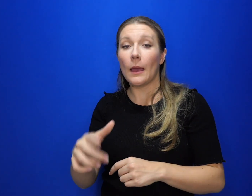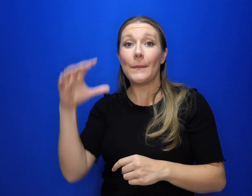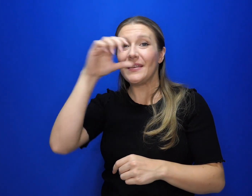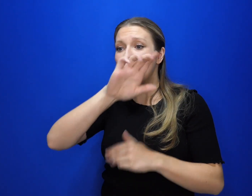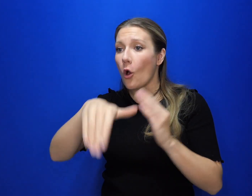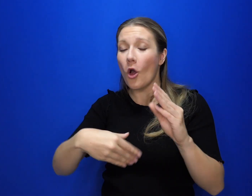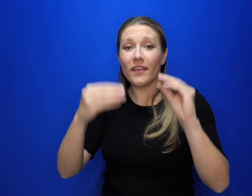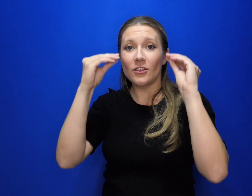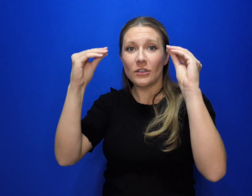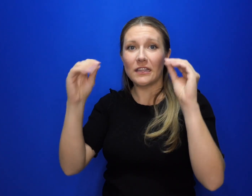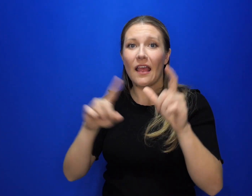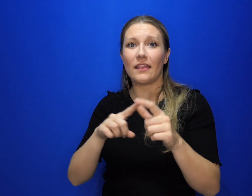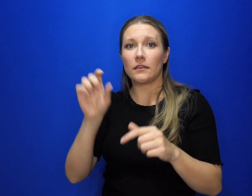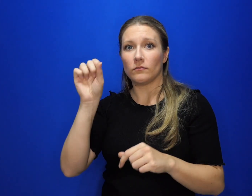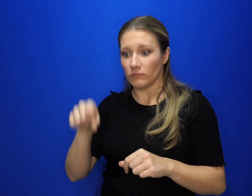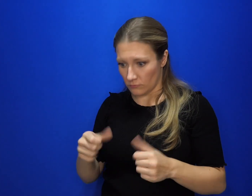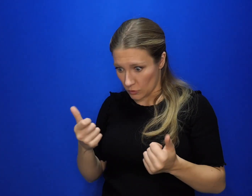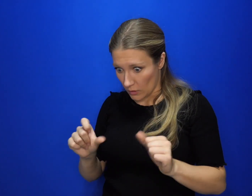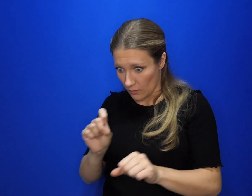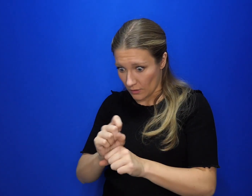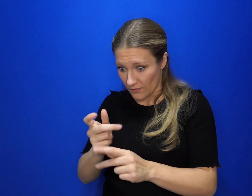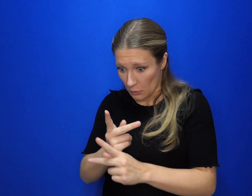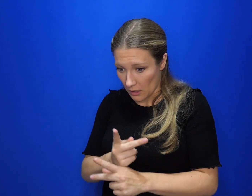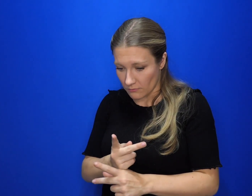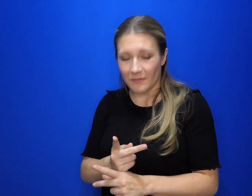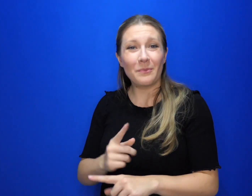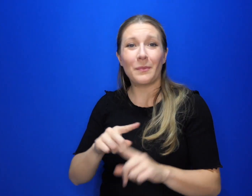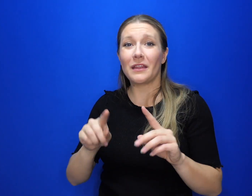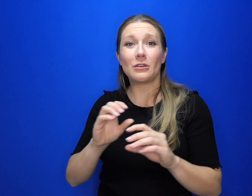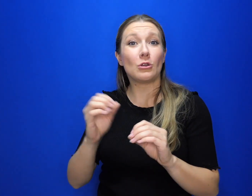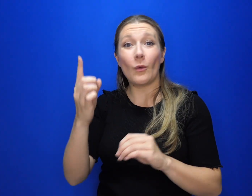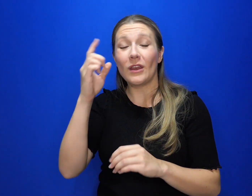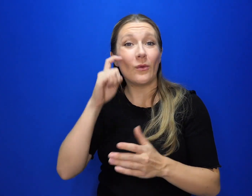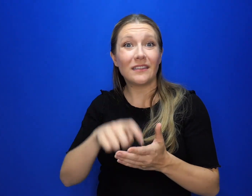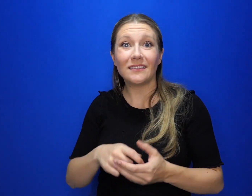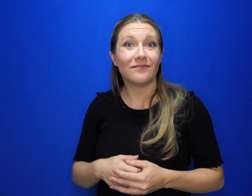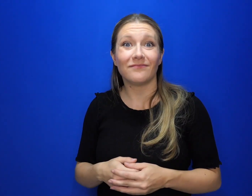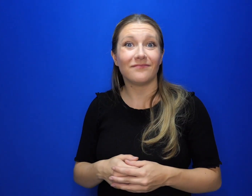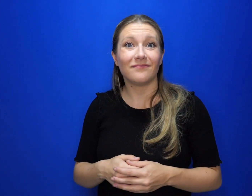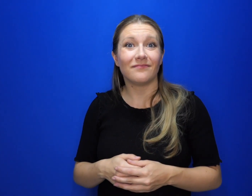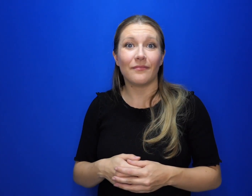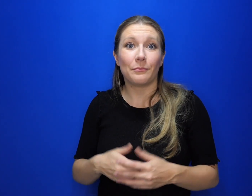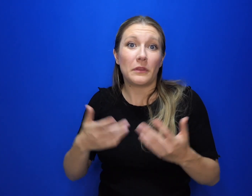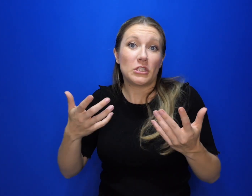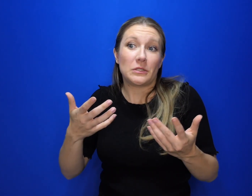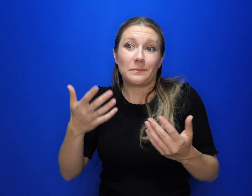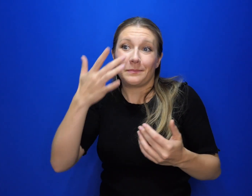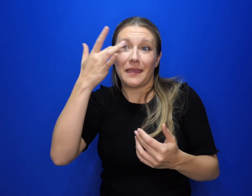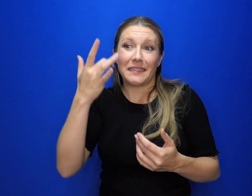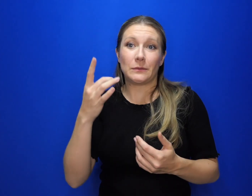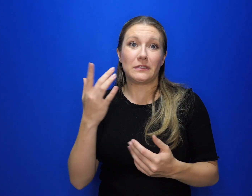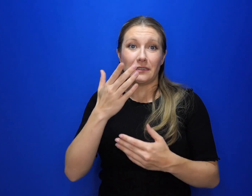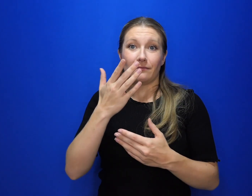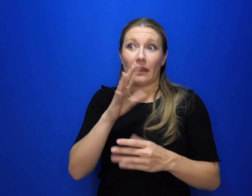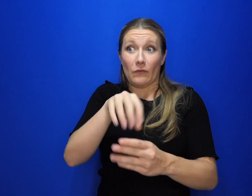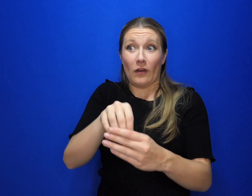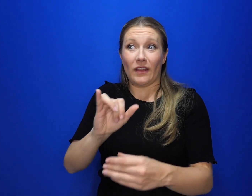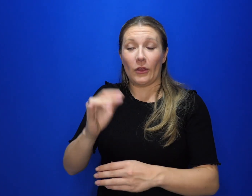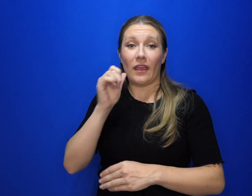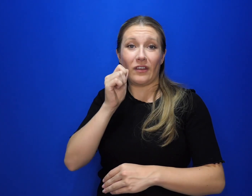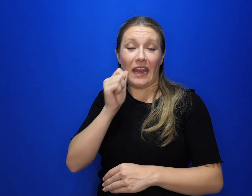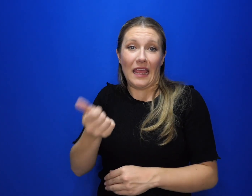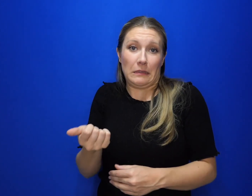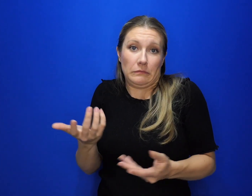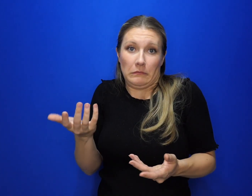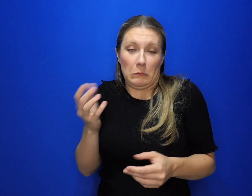instruction, and then put her head down and try to do the work. Yeah. No one ever noticed. It just because it was such a part of the day.